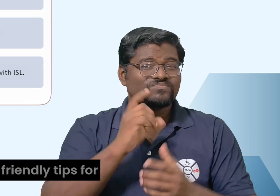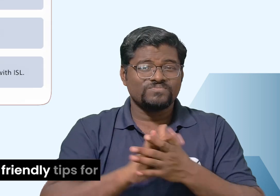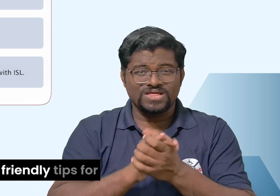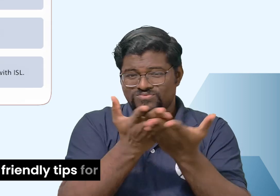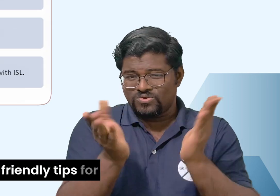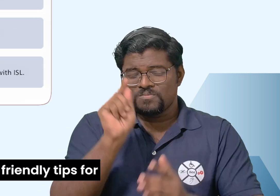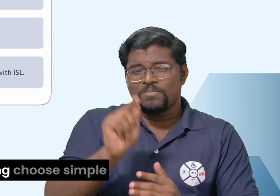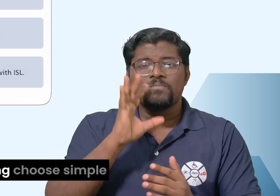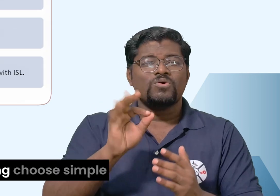Deaf-friendly tips for reading.